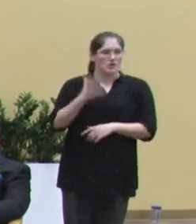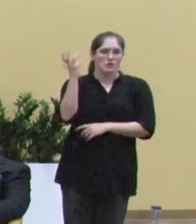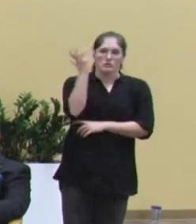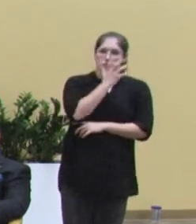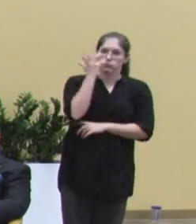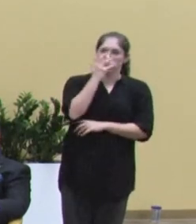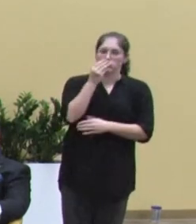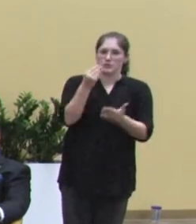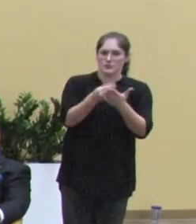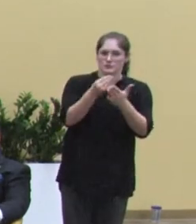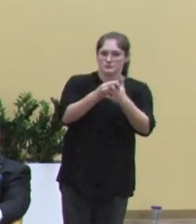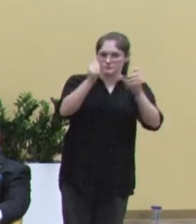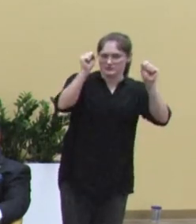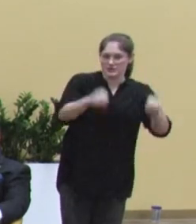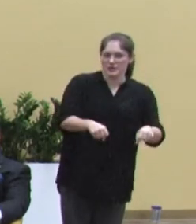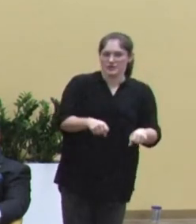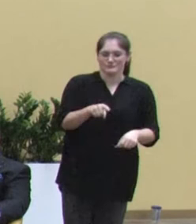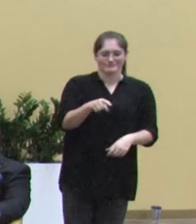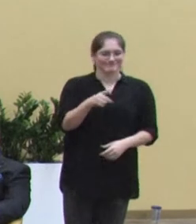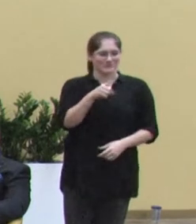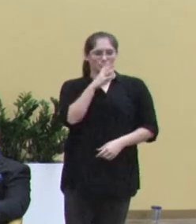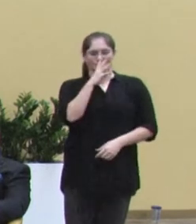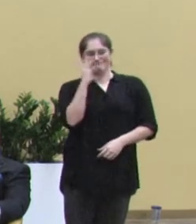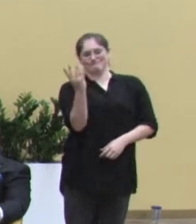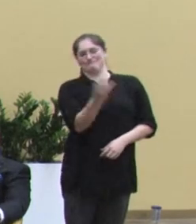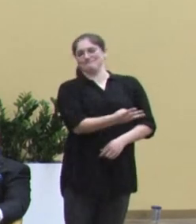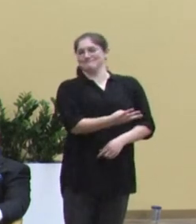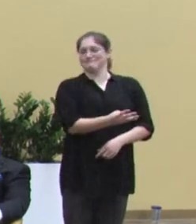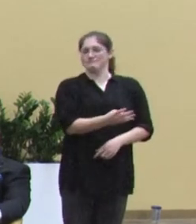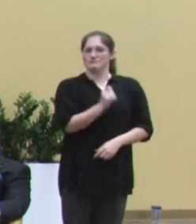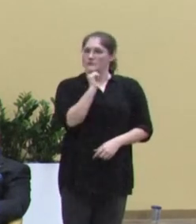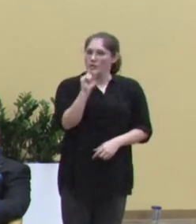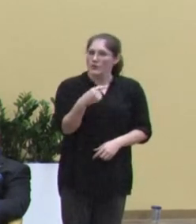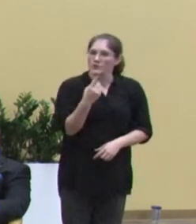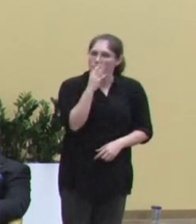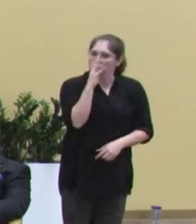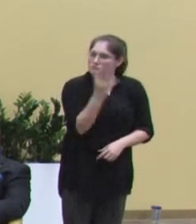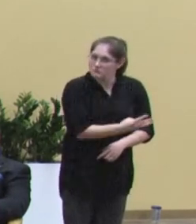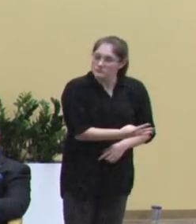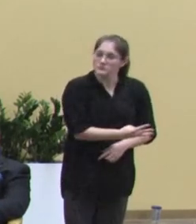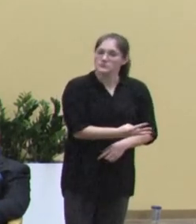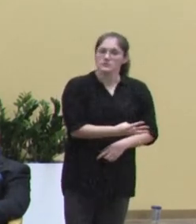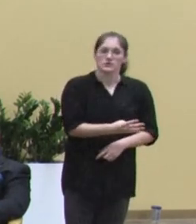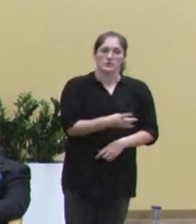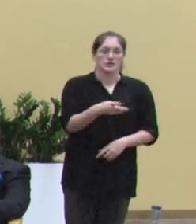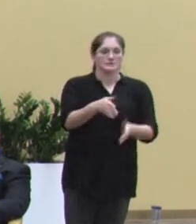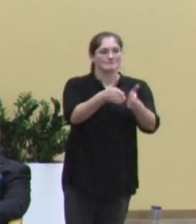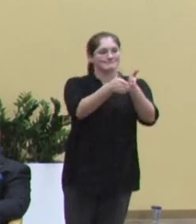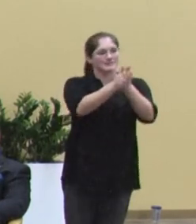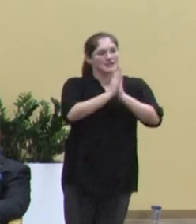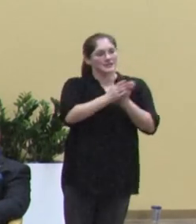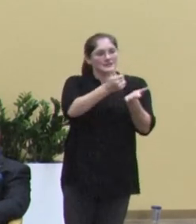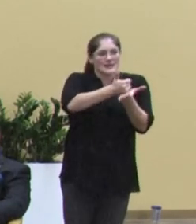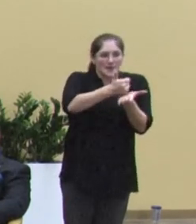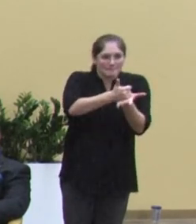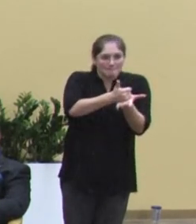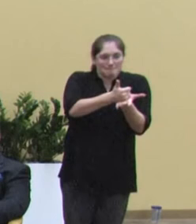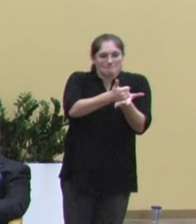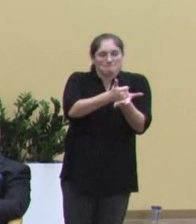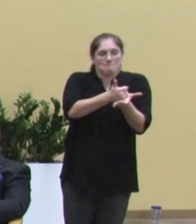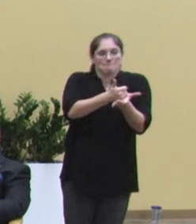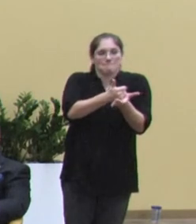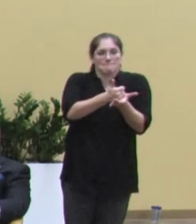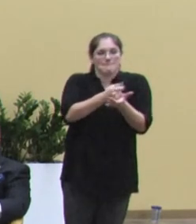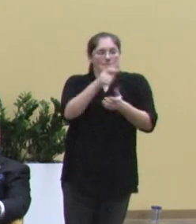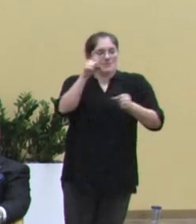there that you are ignoring. And not only are you ignoring them, when they're asking for assistance so they can